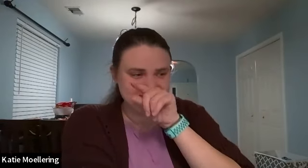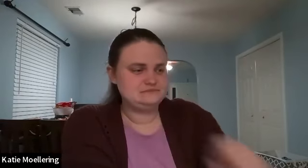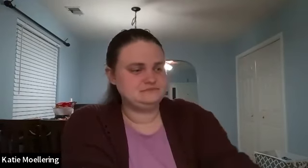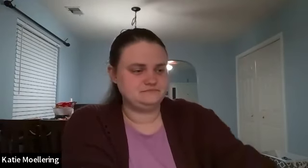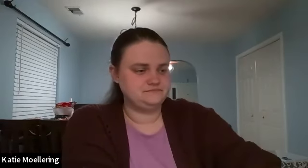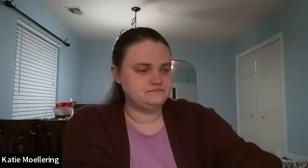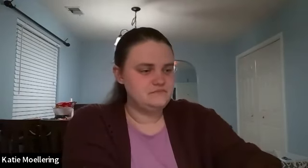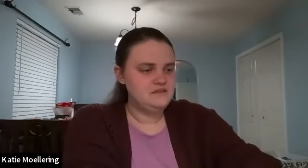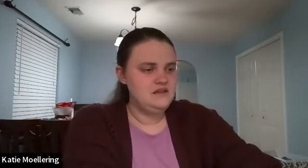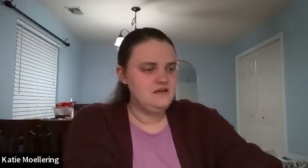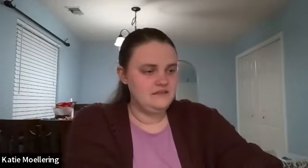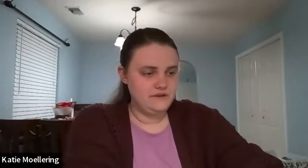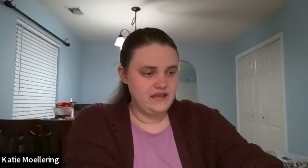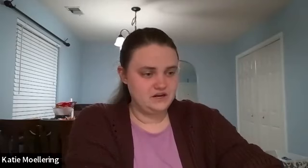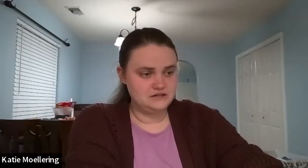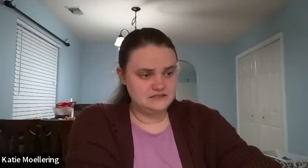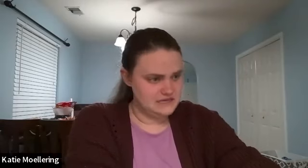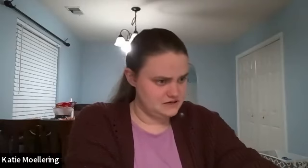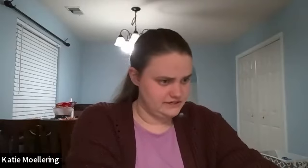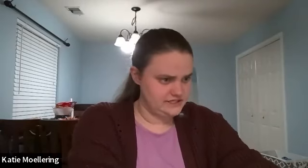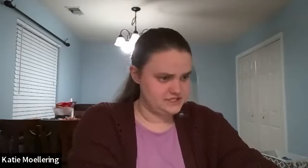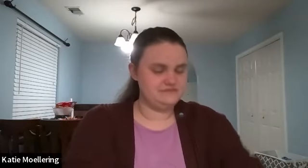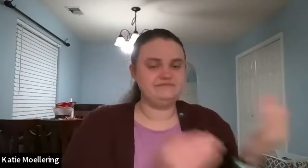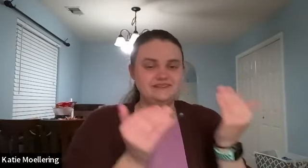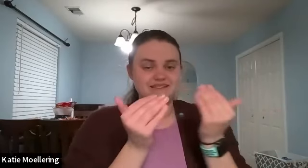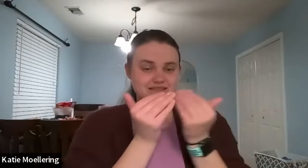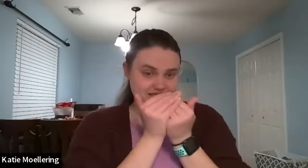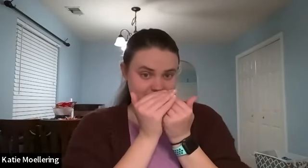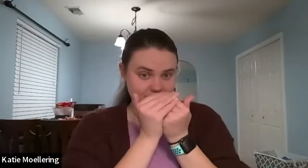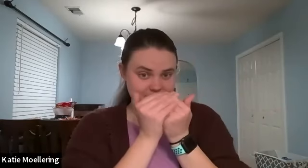Then we had our sandwich. Then